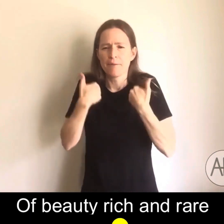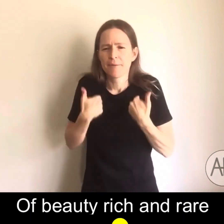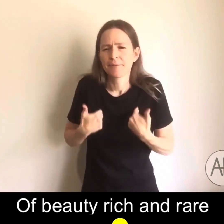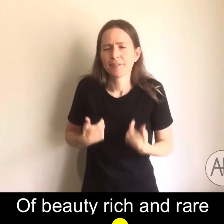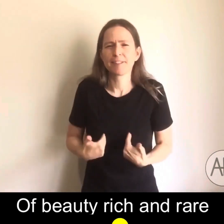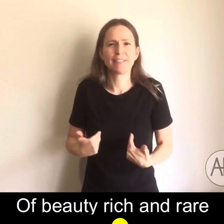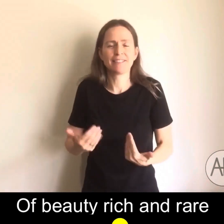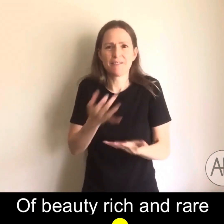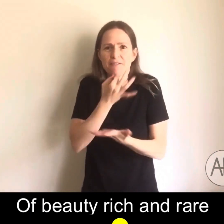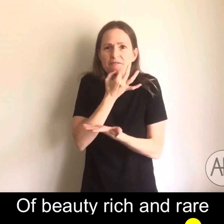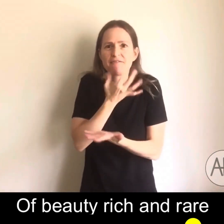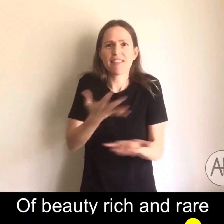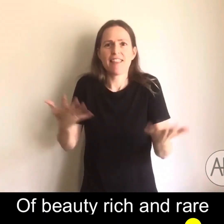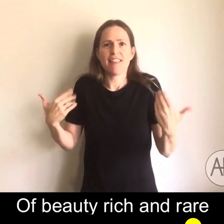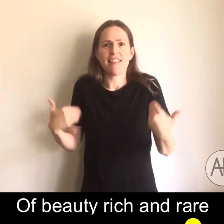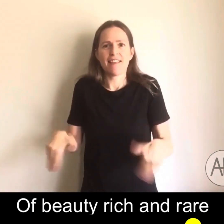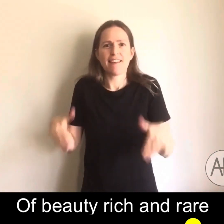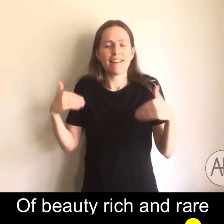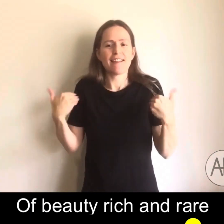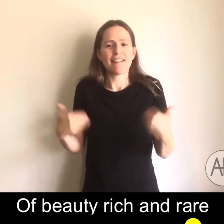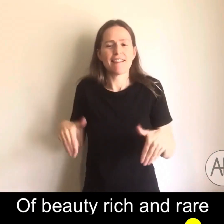beauty, rich and